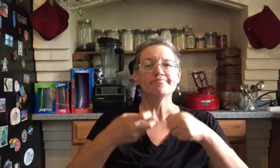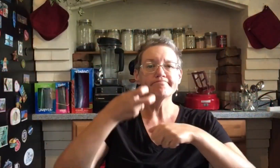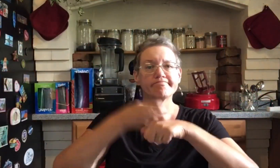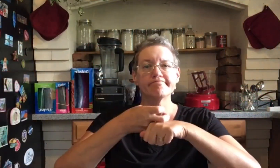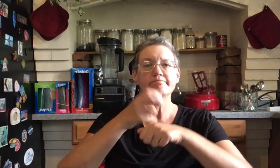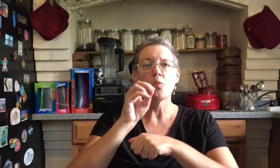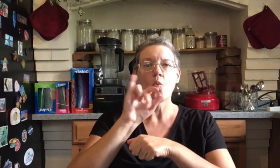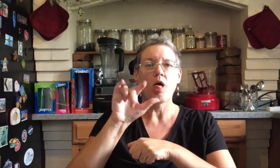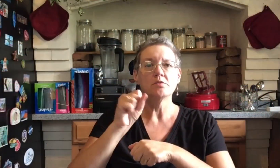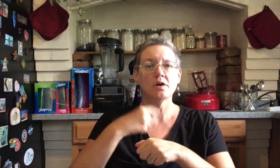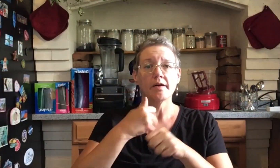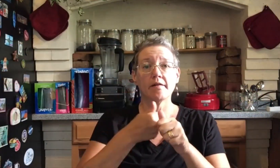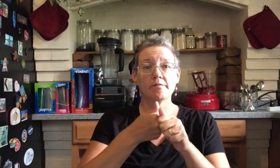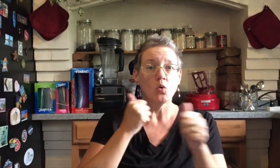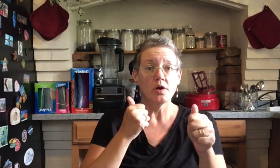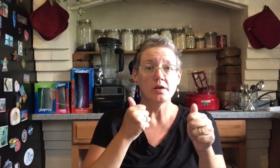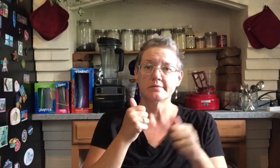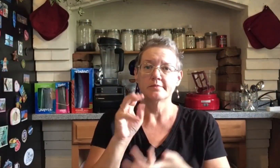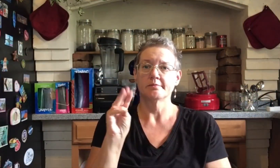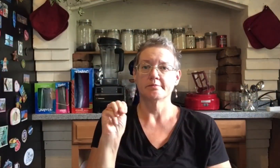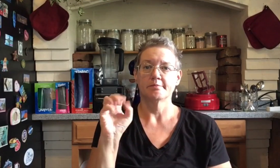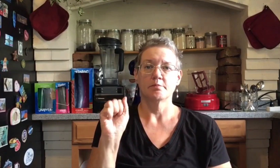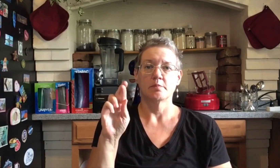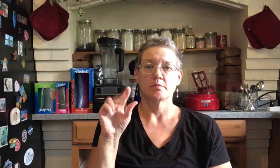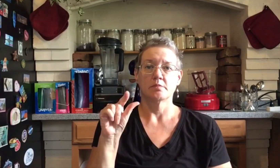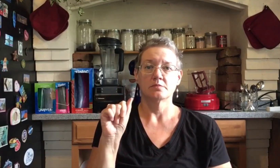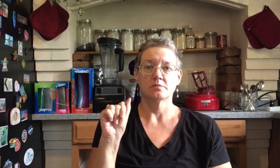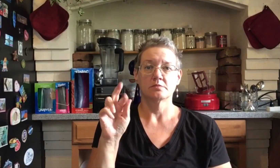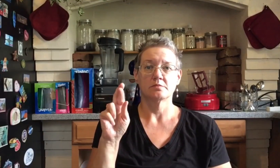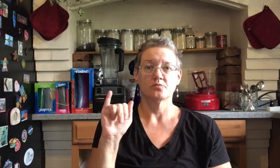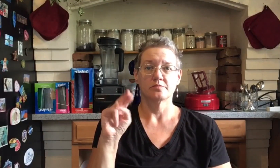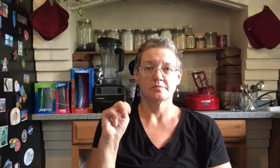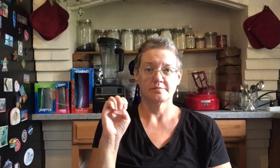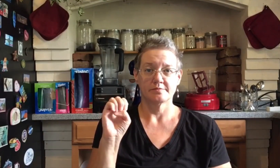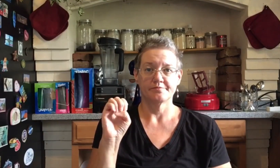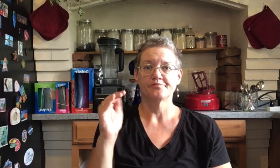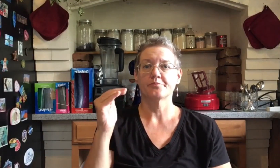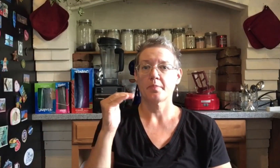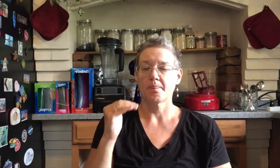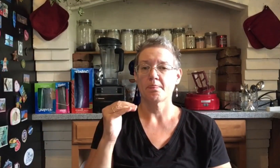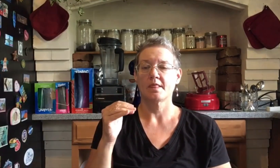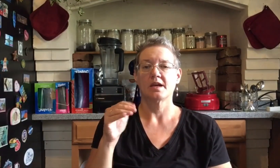Now, which hard oils do I avoid? Margarine,